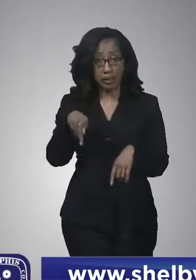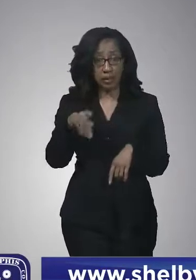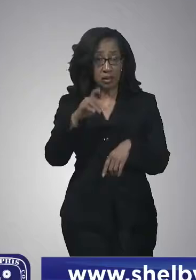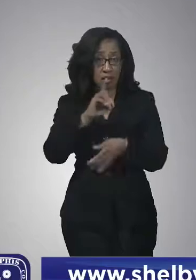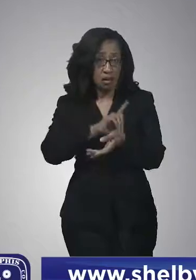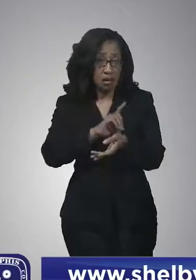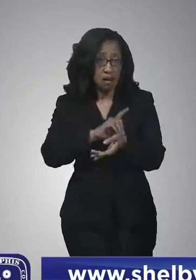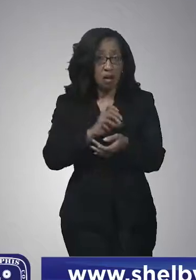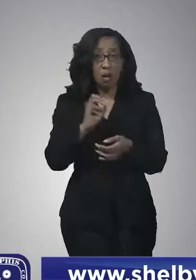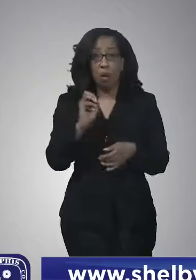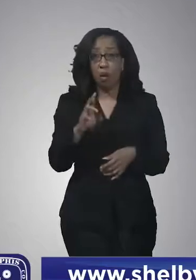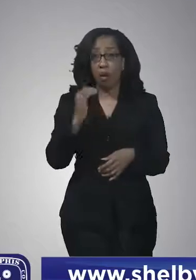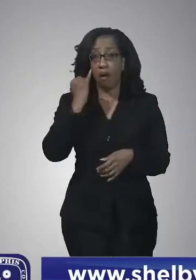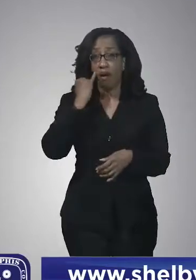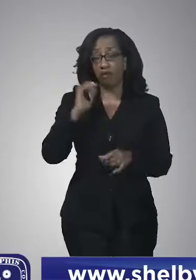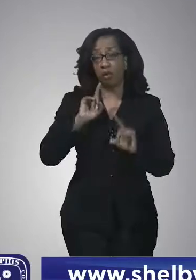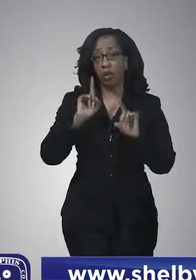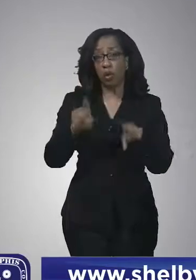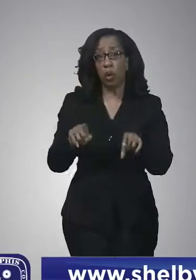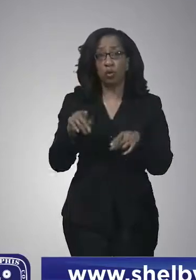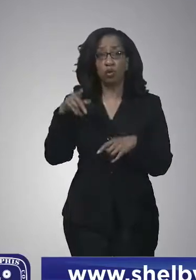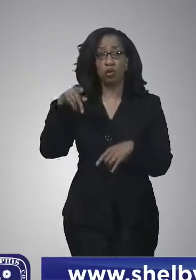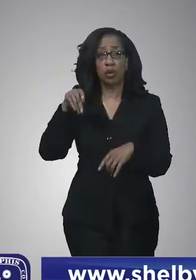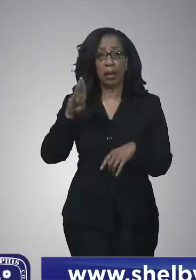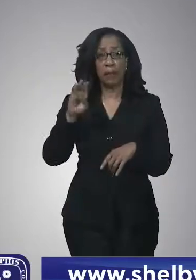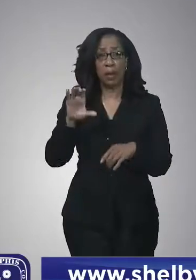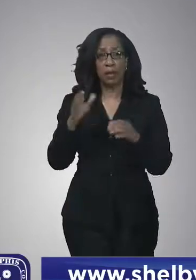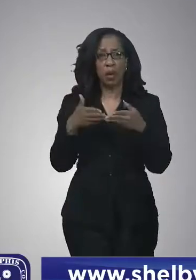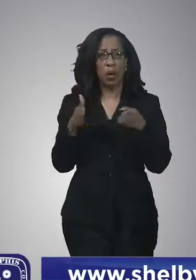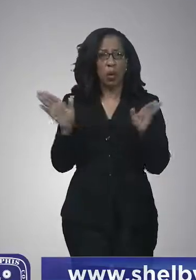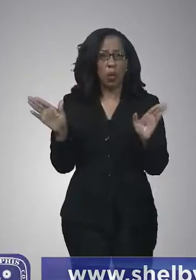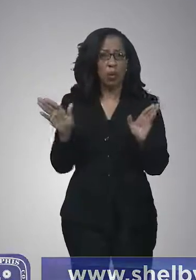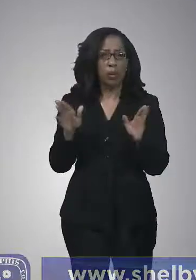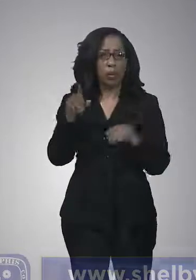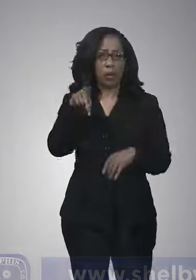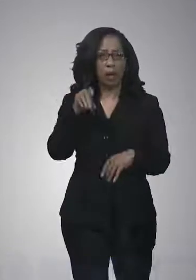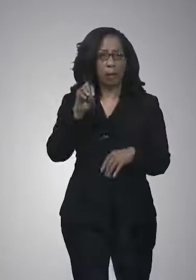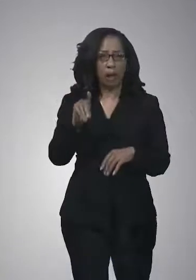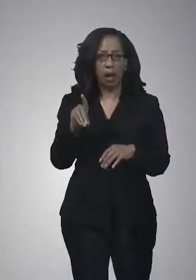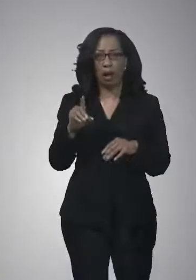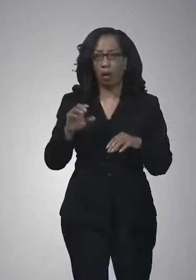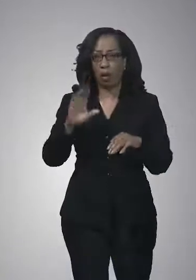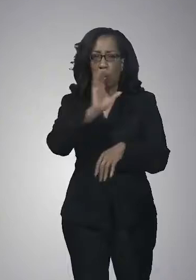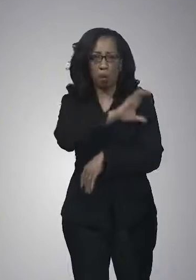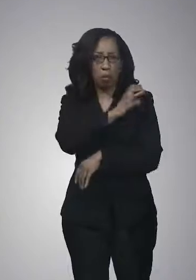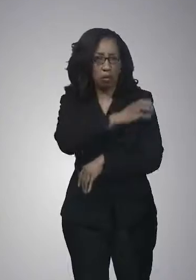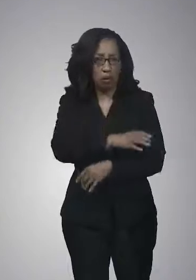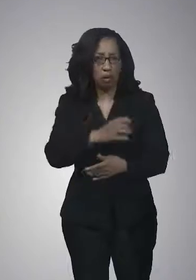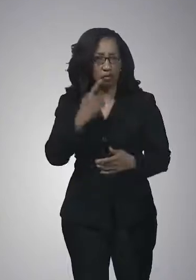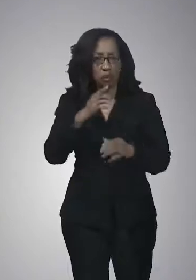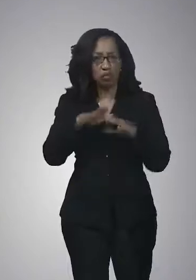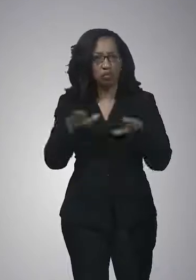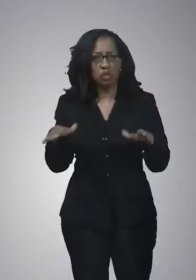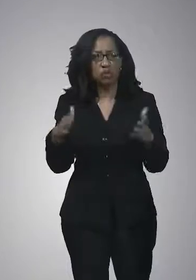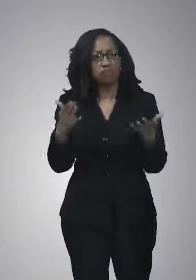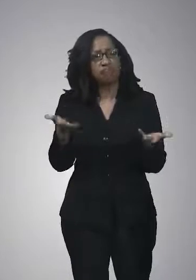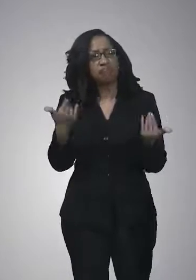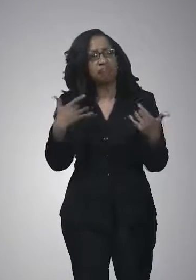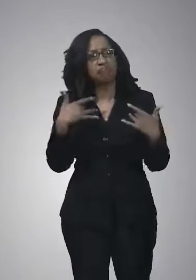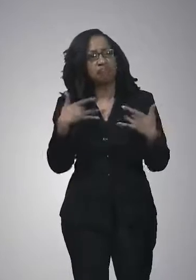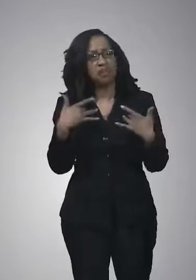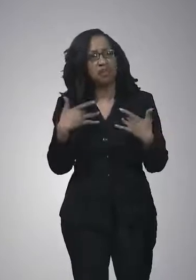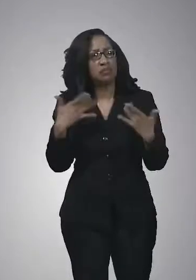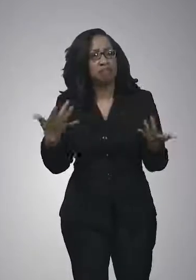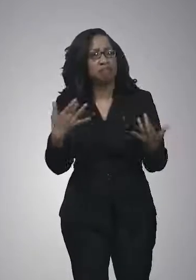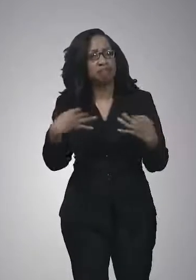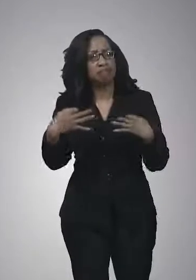seeking maybe a public pod or clinic to receive this vaccination for your child. Great